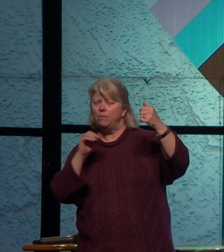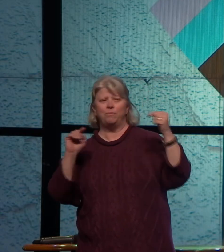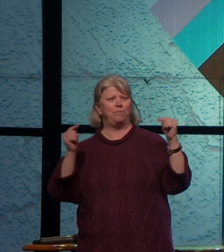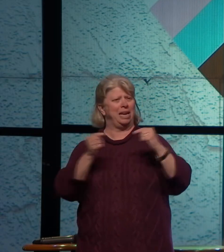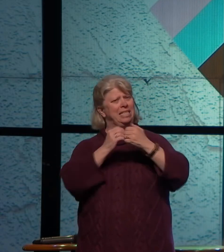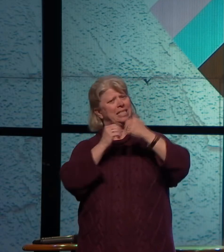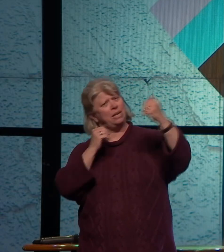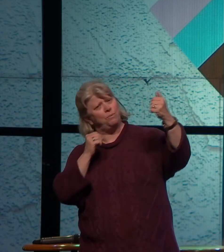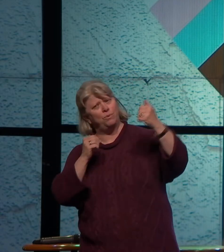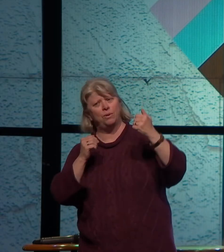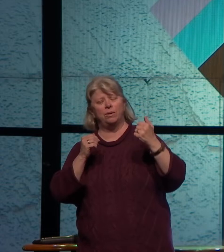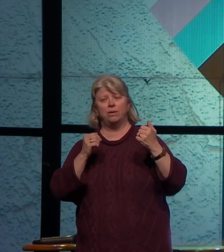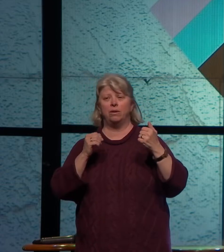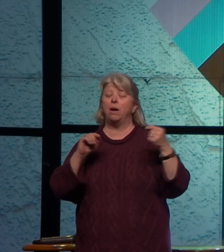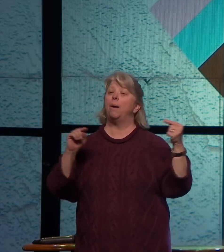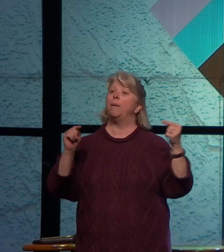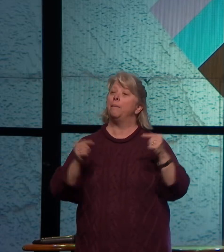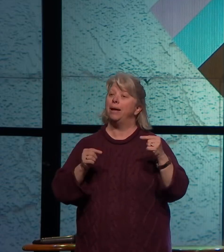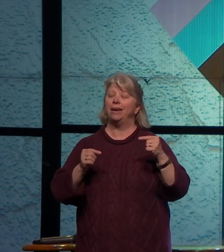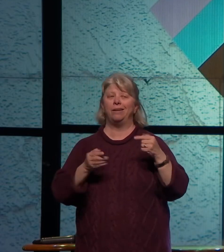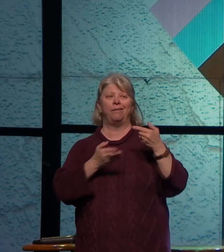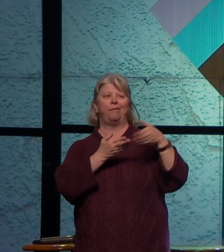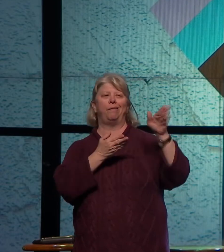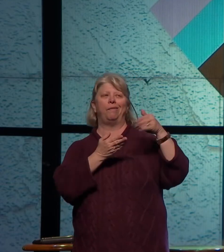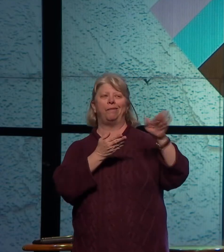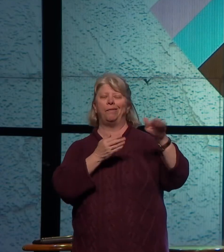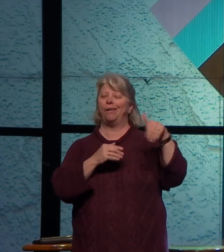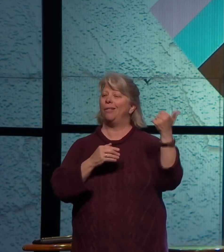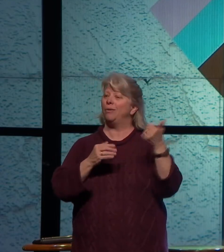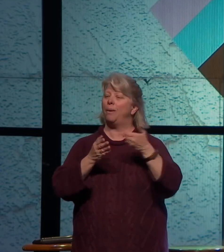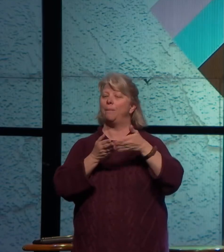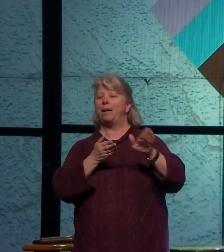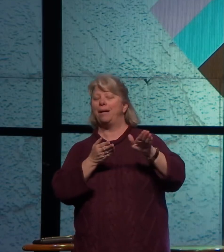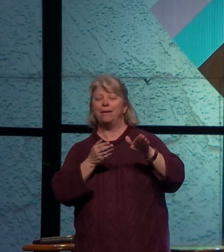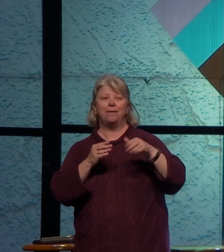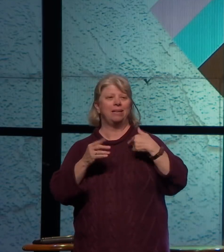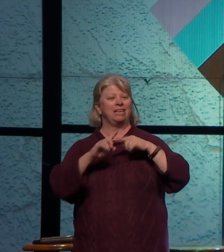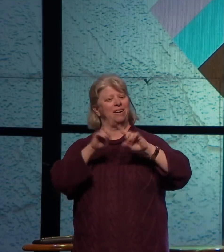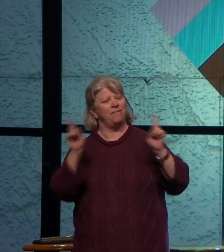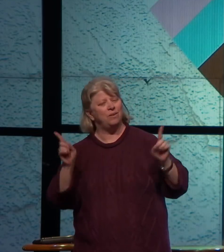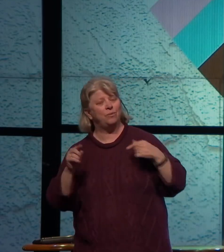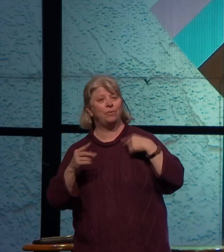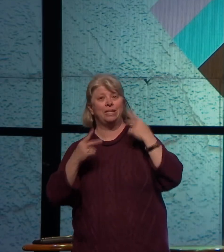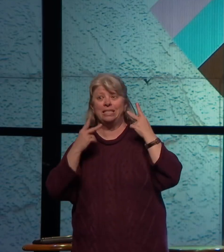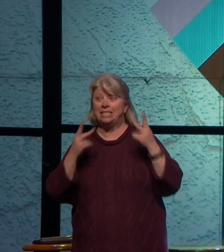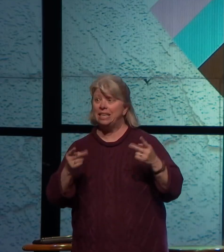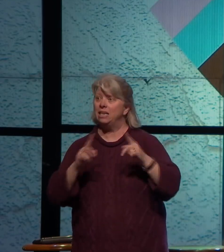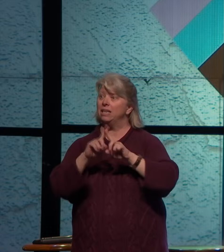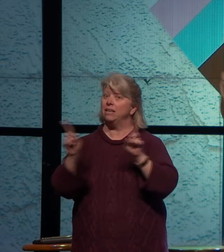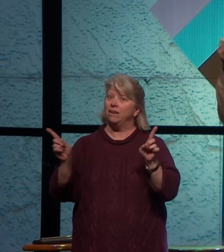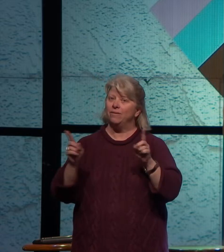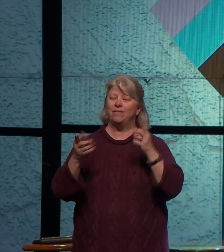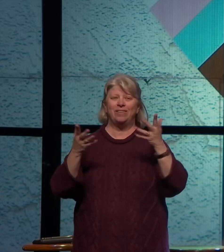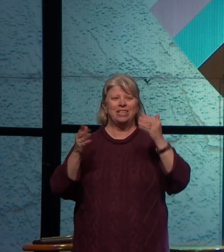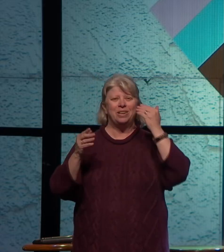pain of separation, is the pain of othering. It's the pain of otherness and difference. It's when we see that we're different, when we know that we are